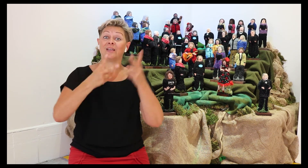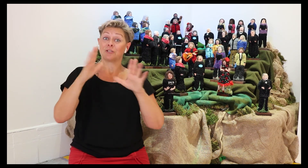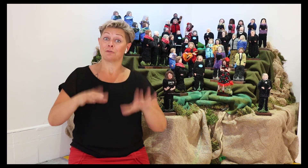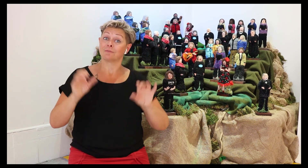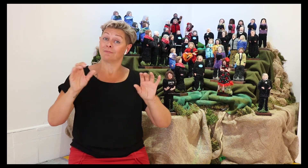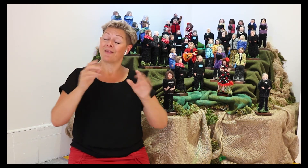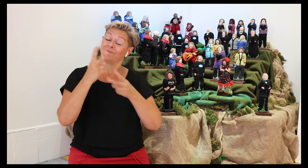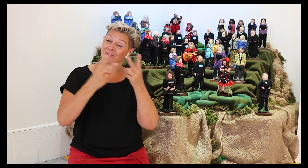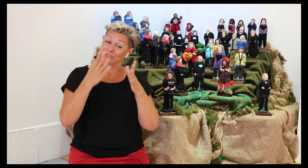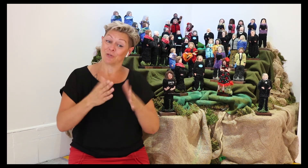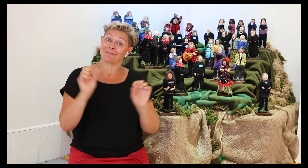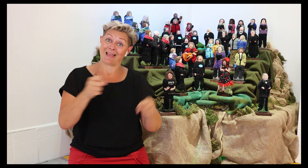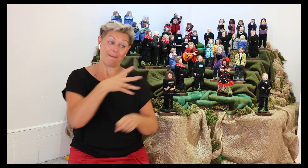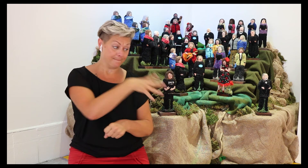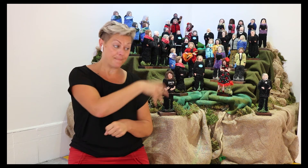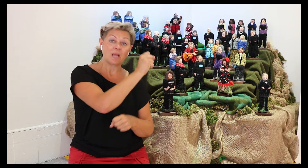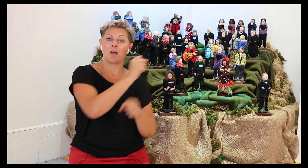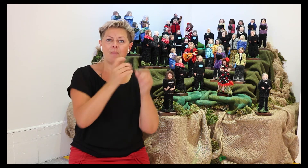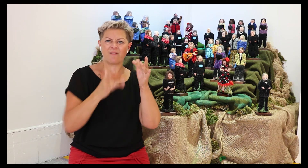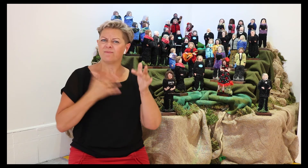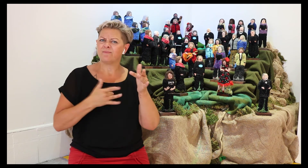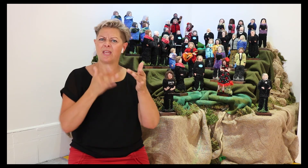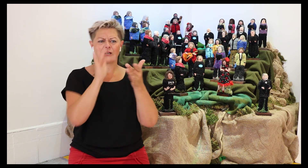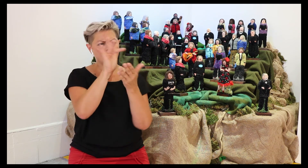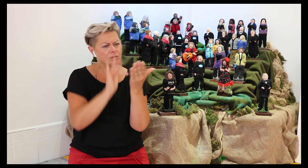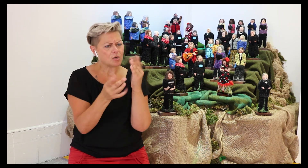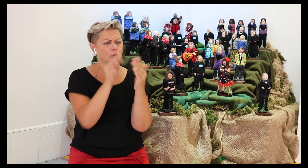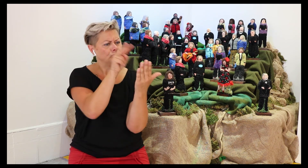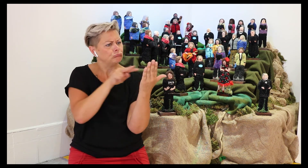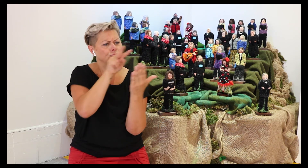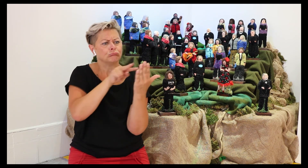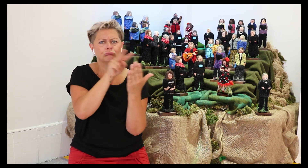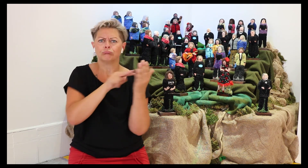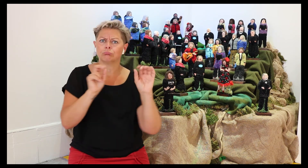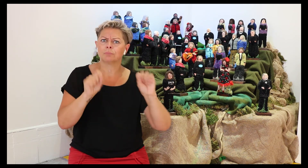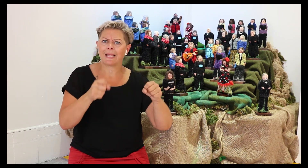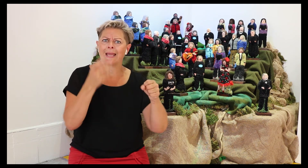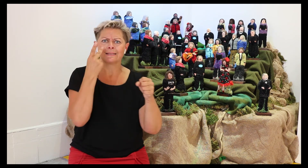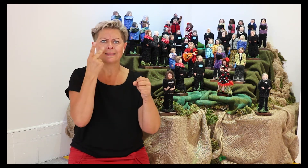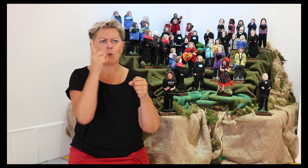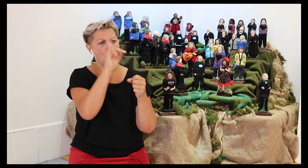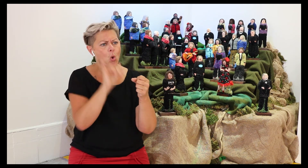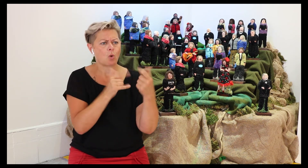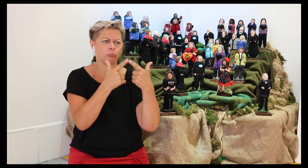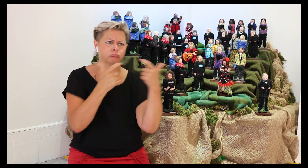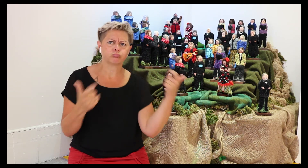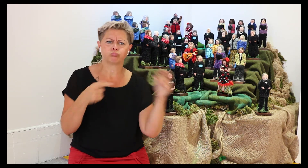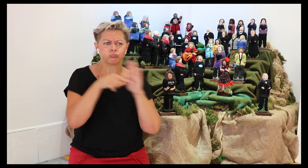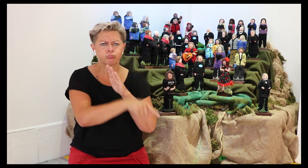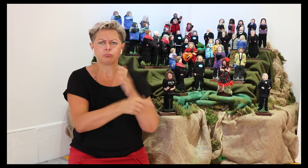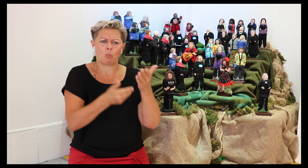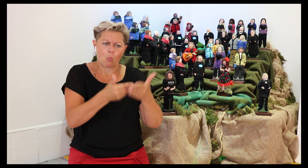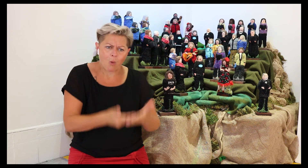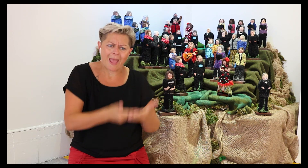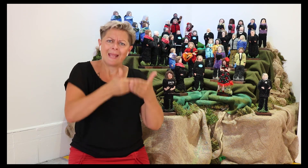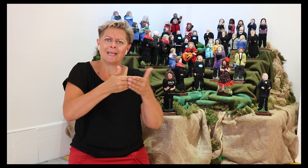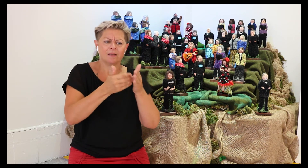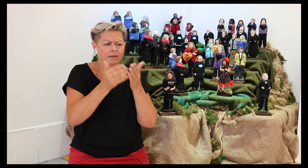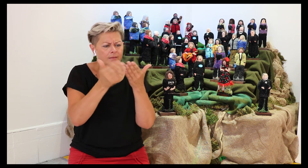visitors can pick them up to feel their tactile nature and the techniques used to enhance texture and dimension, the weight and surface of the